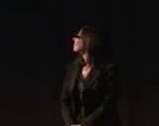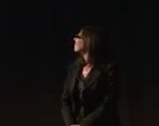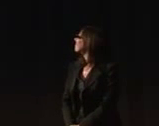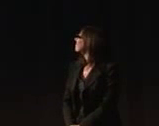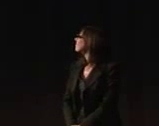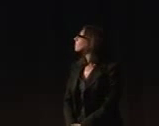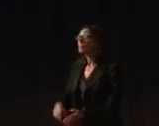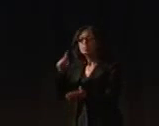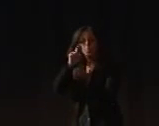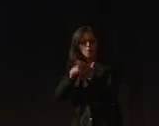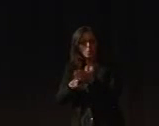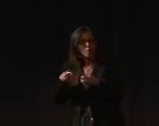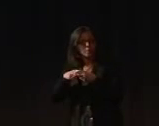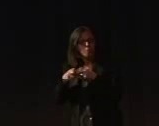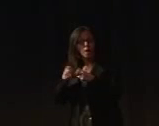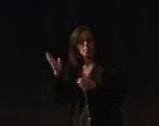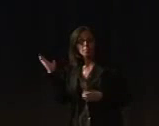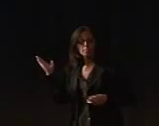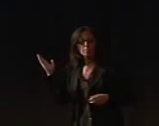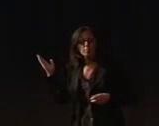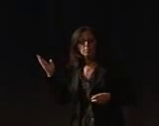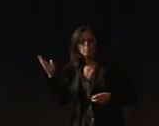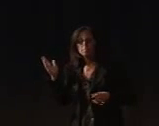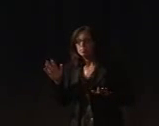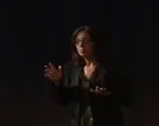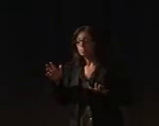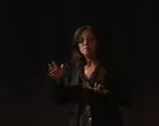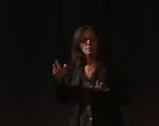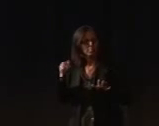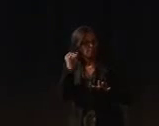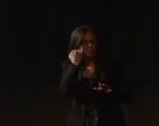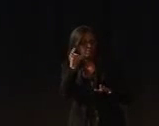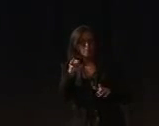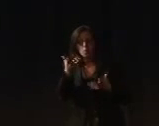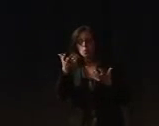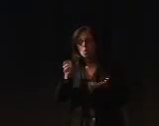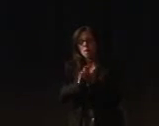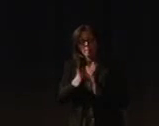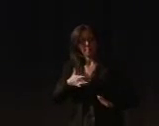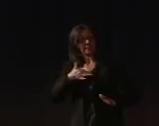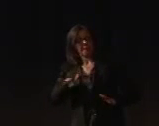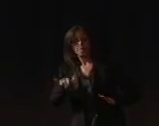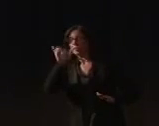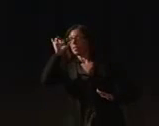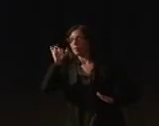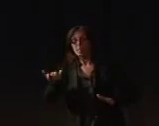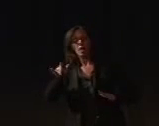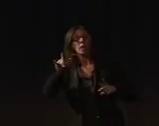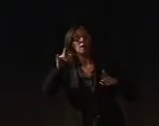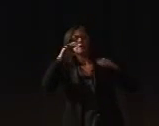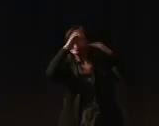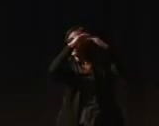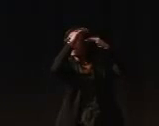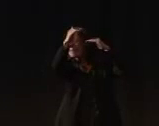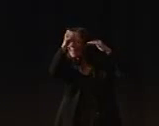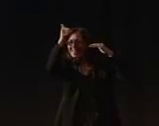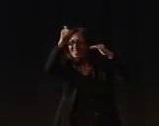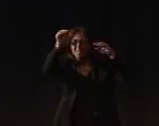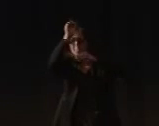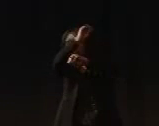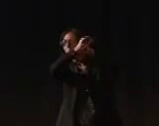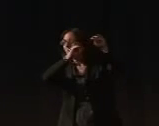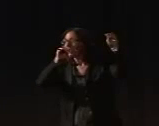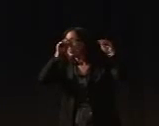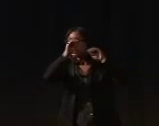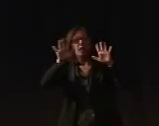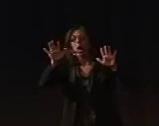is to render yourself sensitive to a situation like that, you have to change the whole set. And of course, theater is admirable